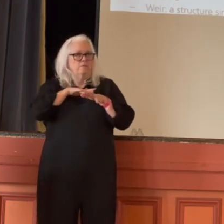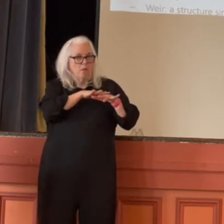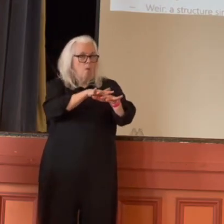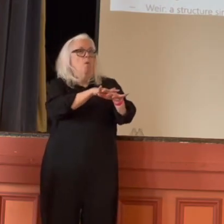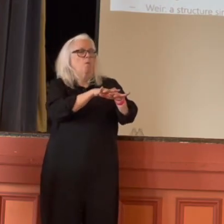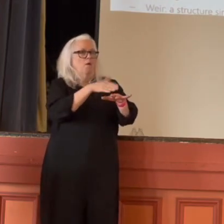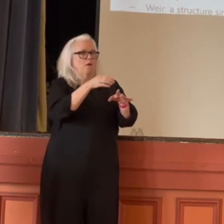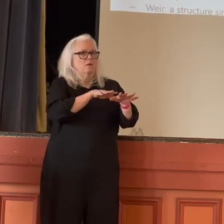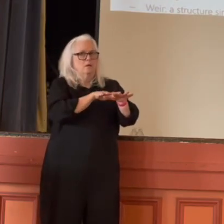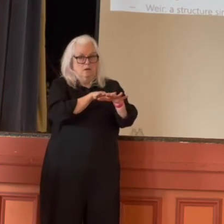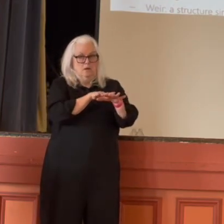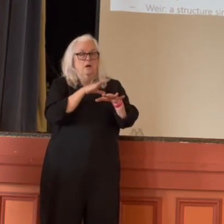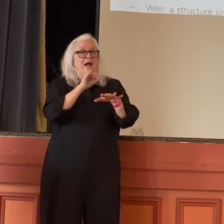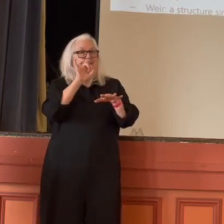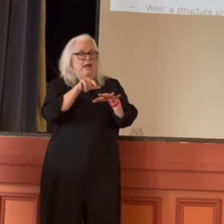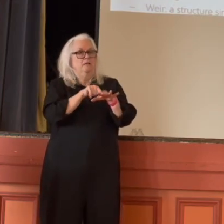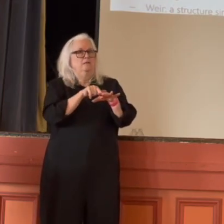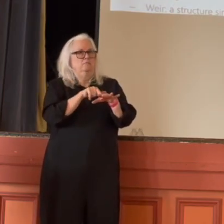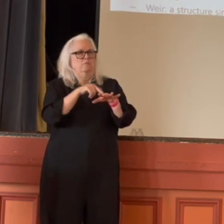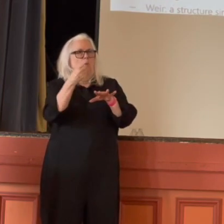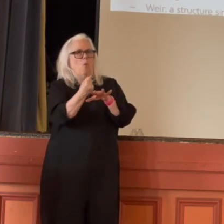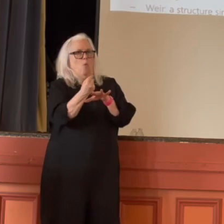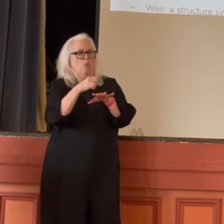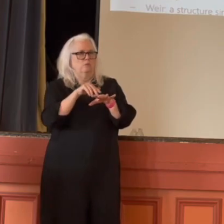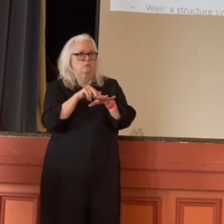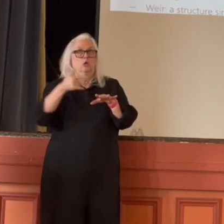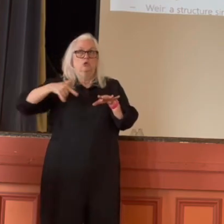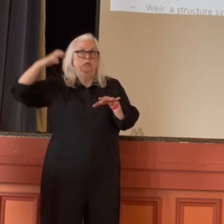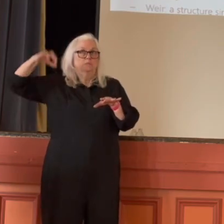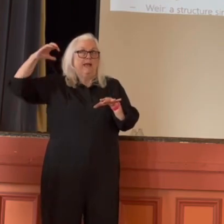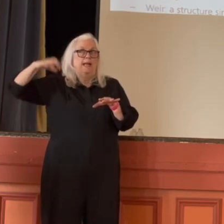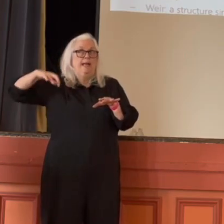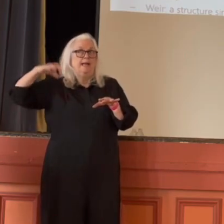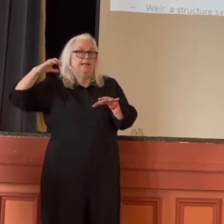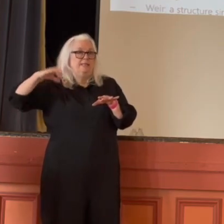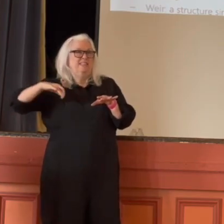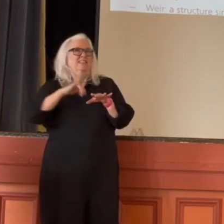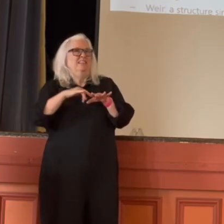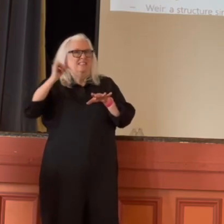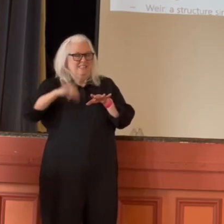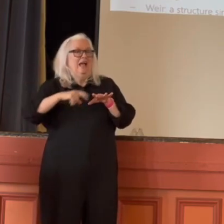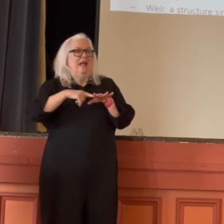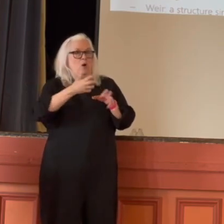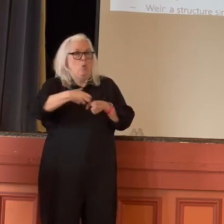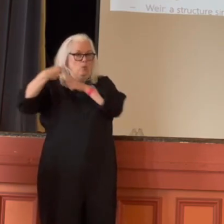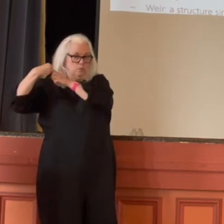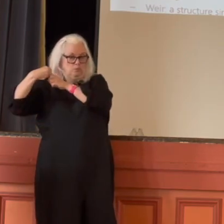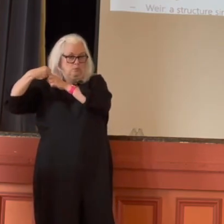existing sewer system, parking it for a little while during a storm event, and then letting it come back into the system